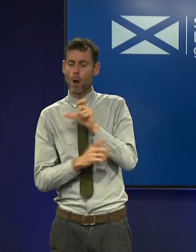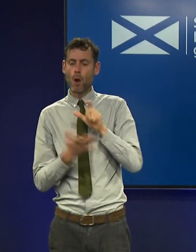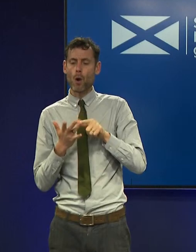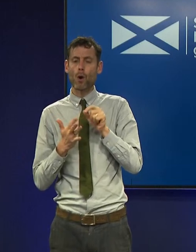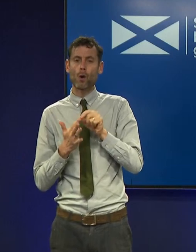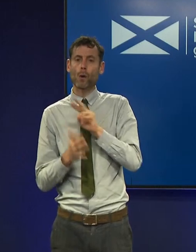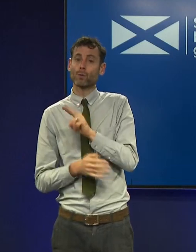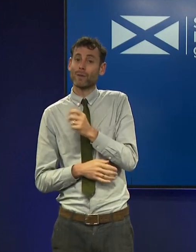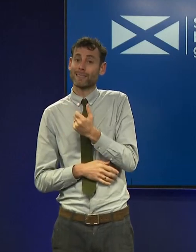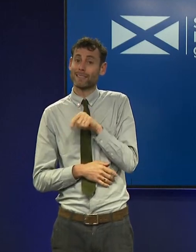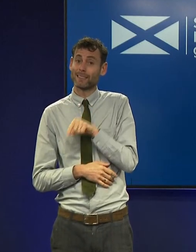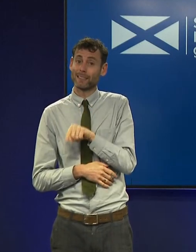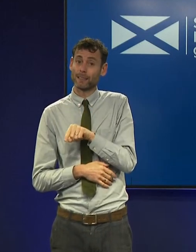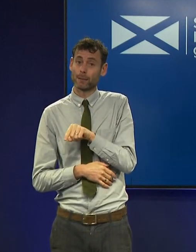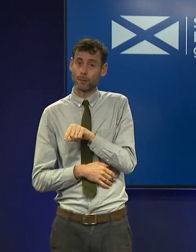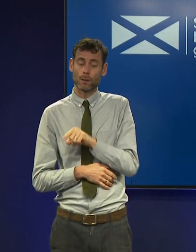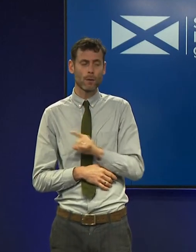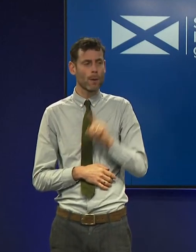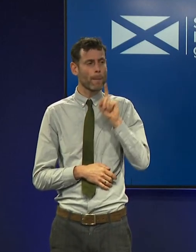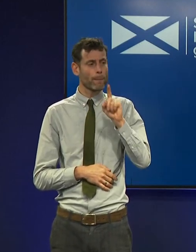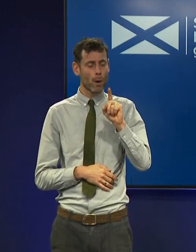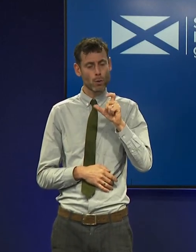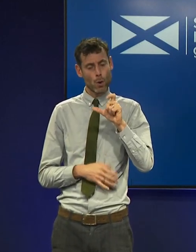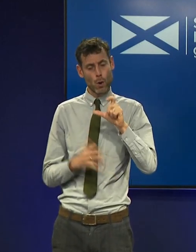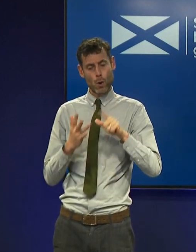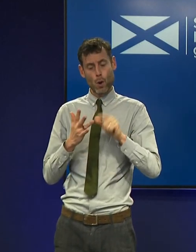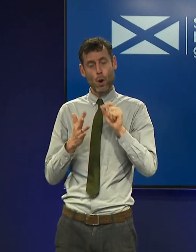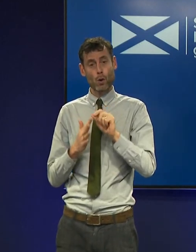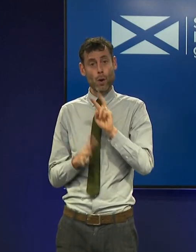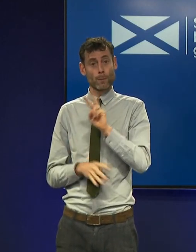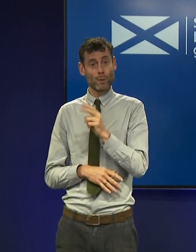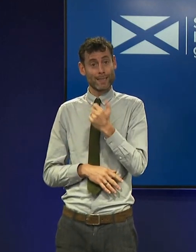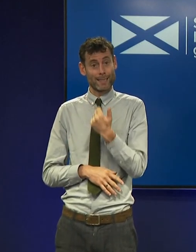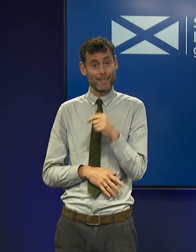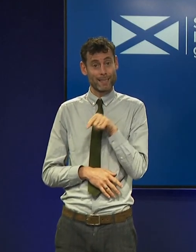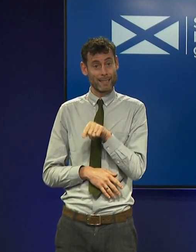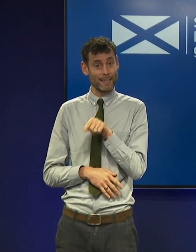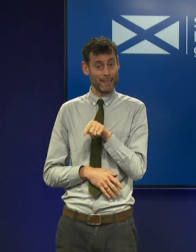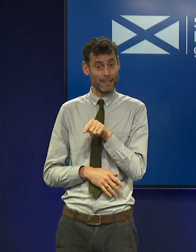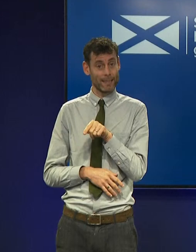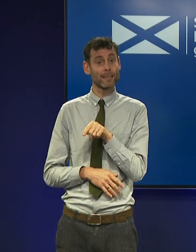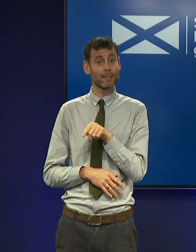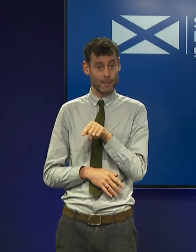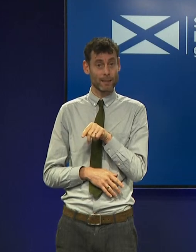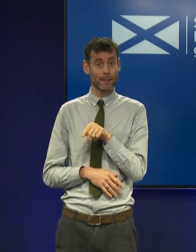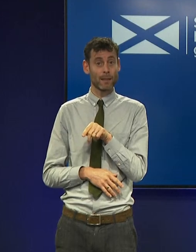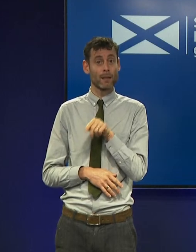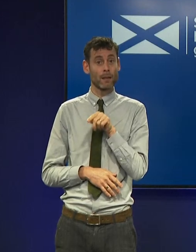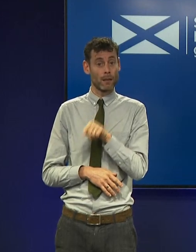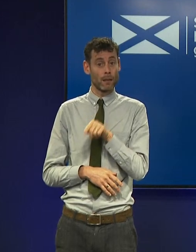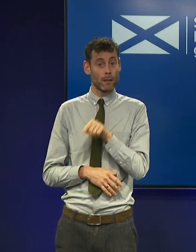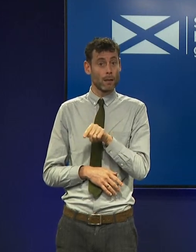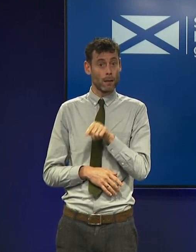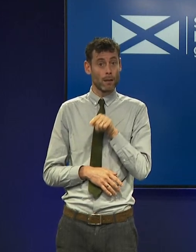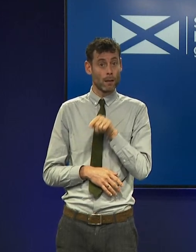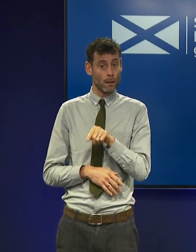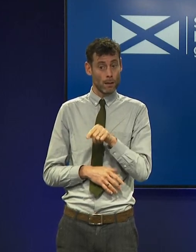any of the COP26 delegates from the newly travel restricted countries have tested positive for Omicron